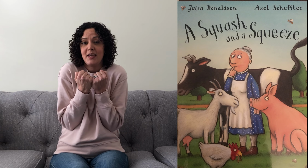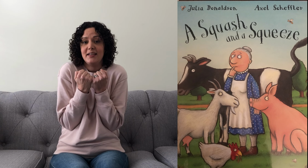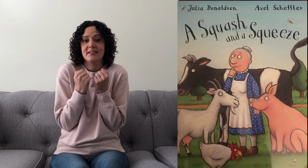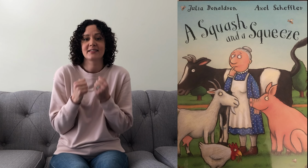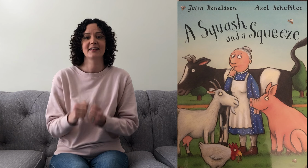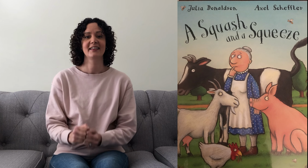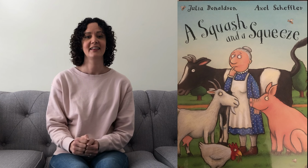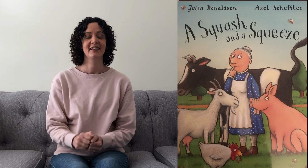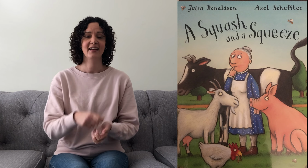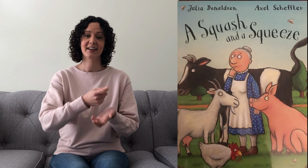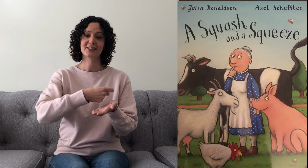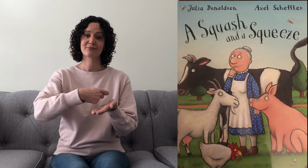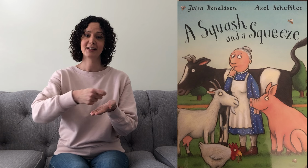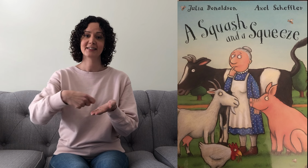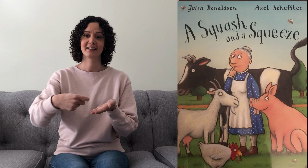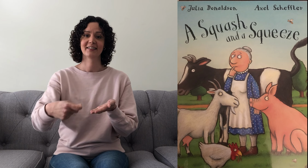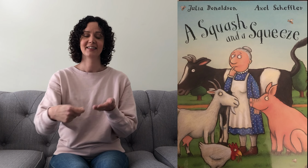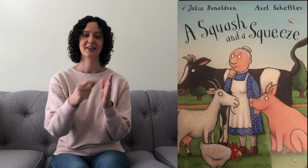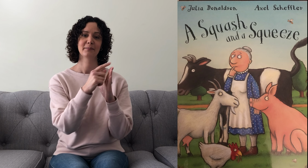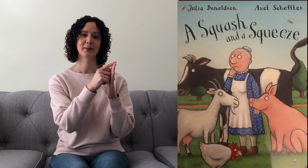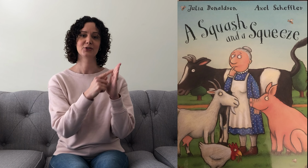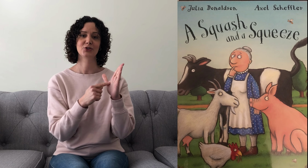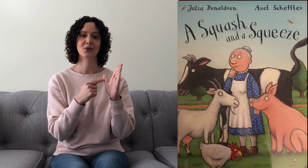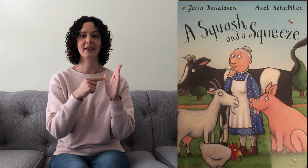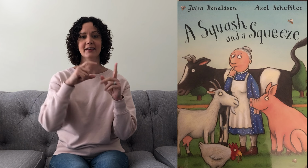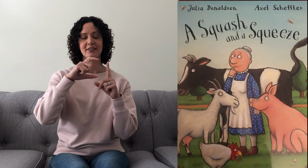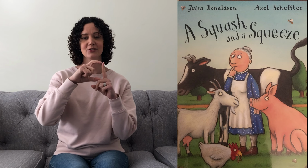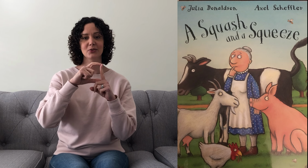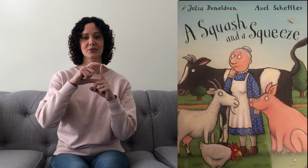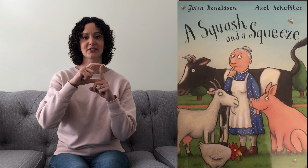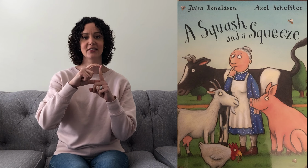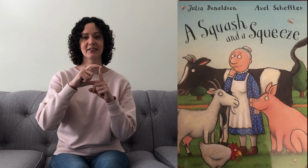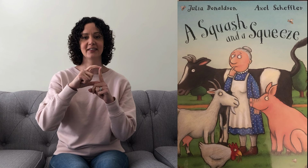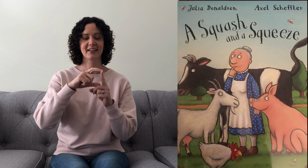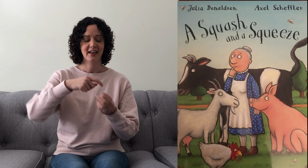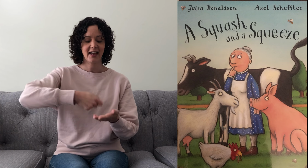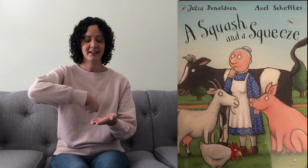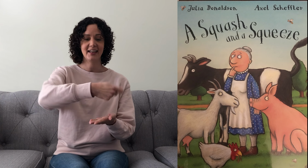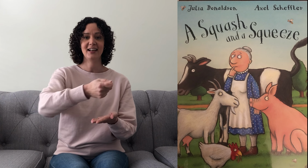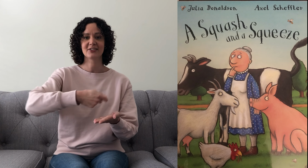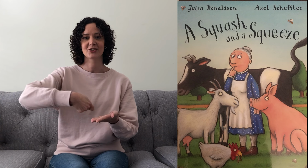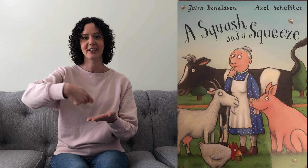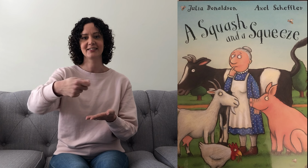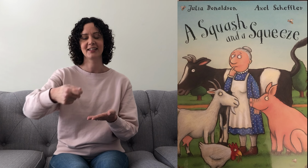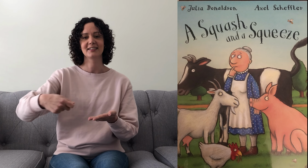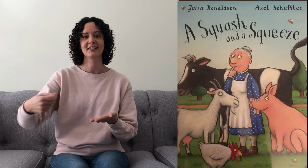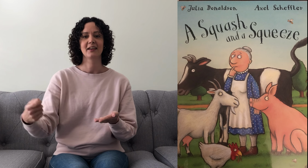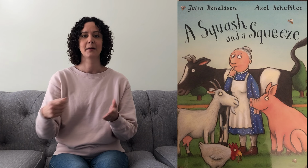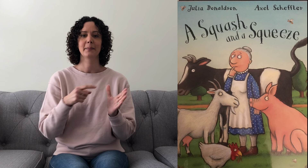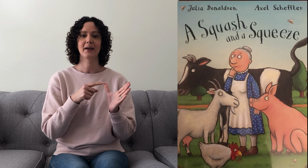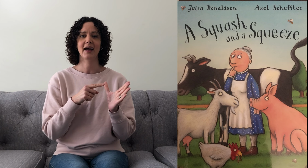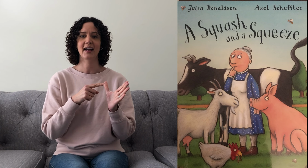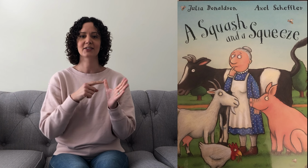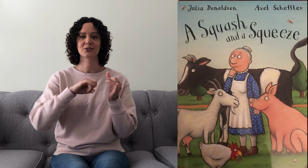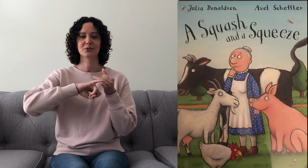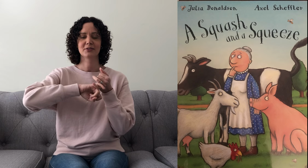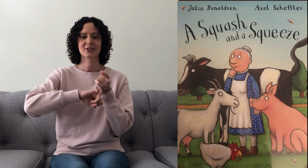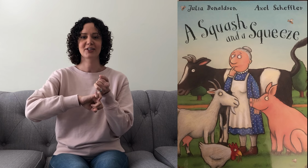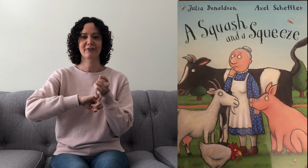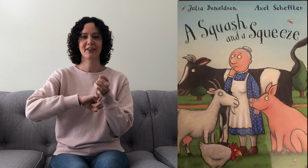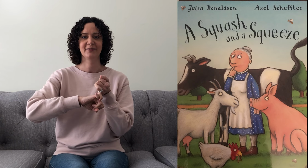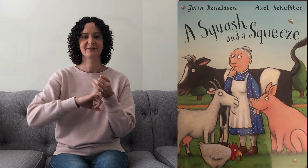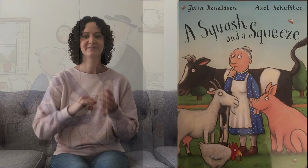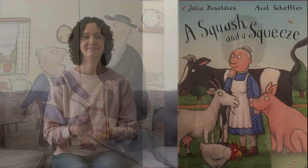a Squeeze, and it's written by Julia Donaldson and illustrated by